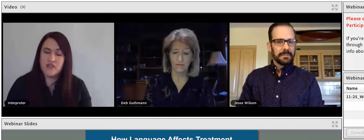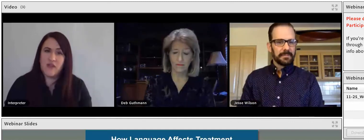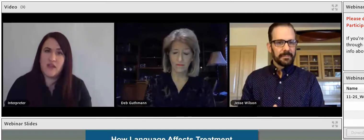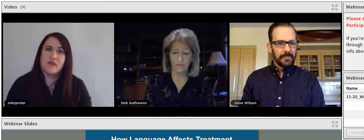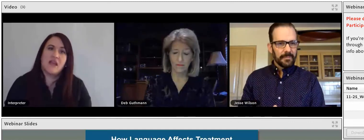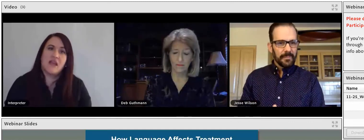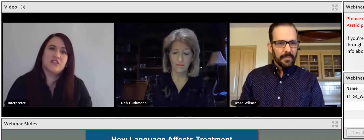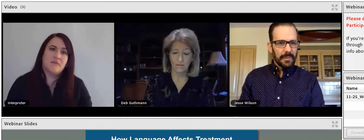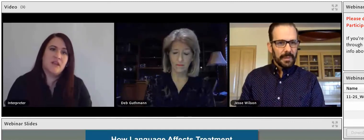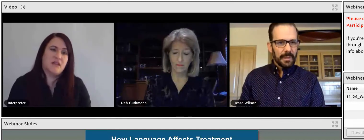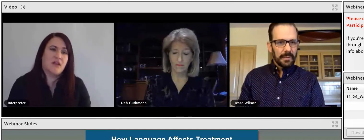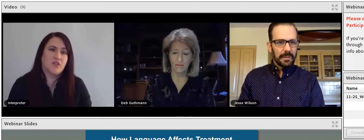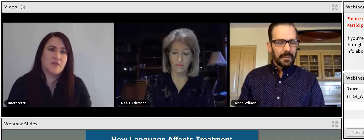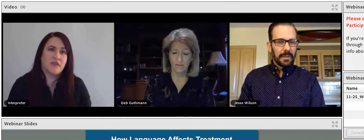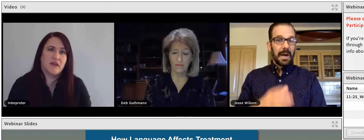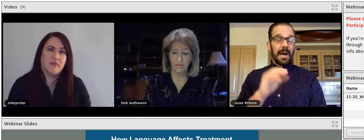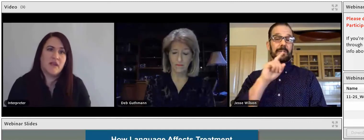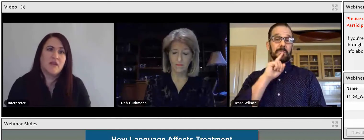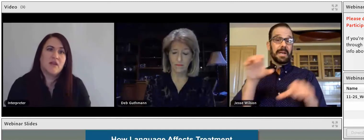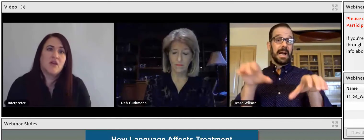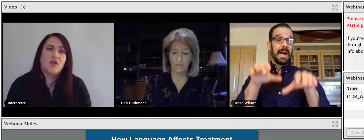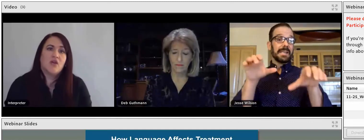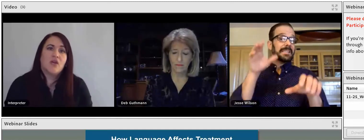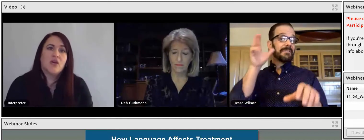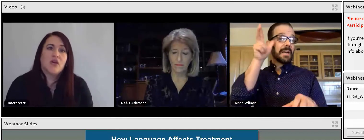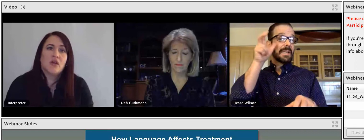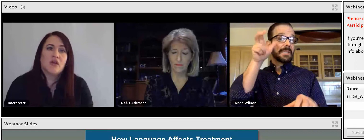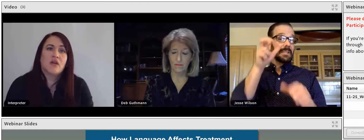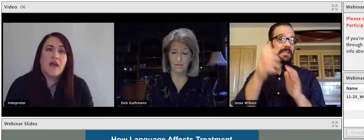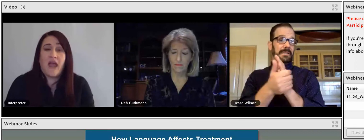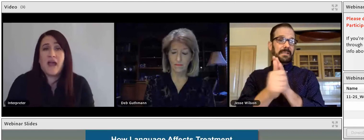and make sure that you engage them in that group therapy.